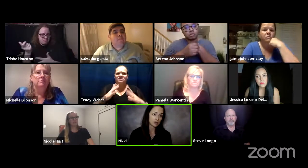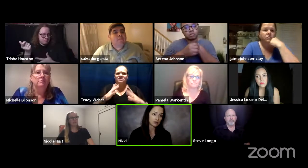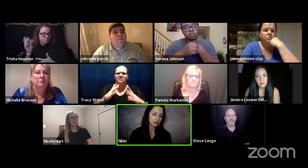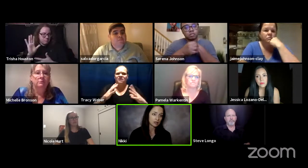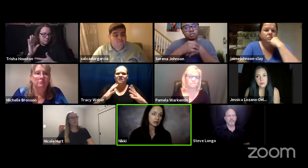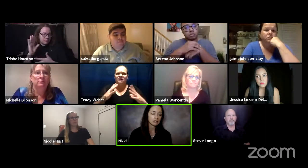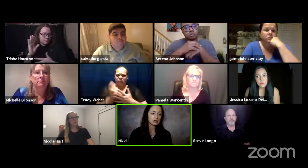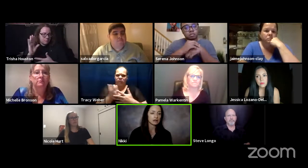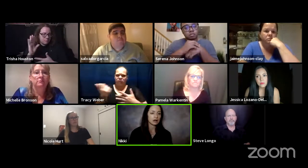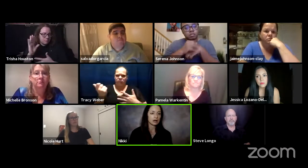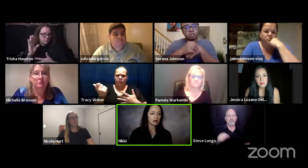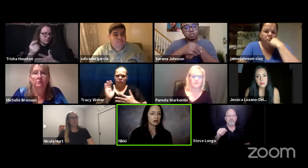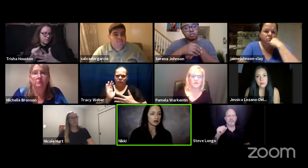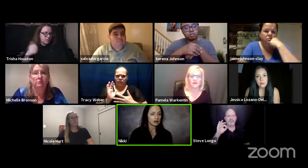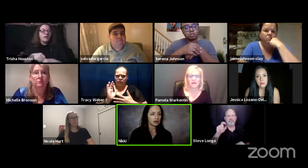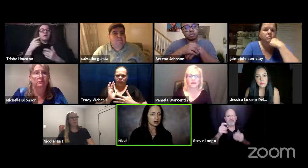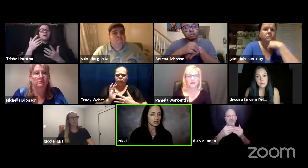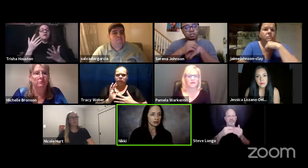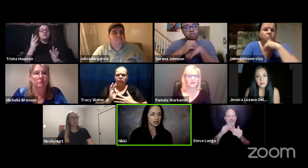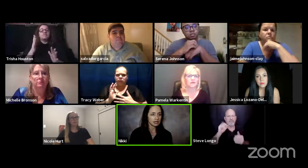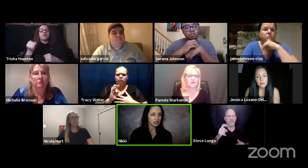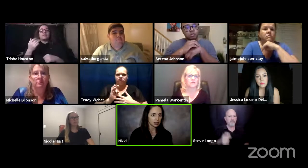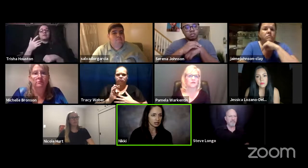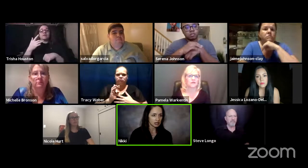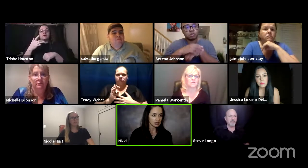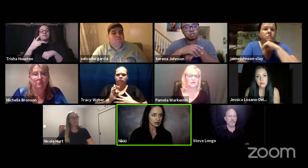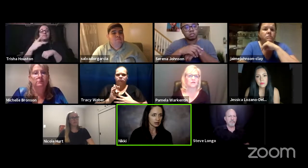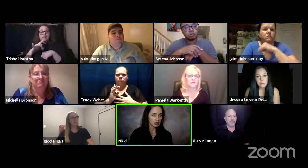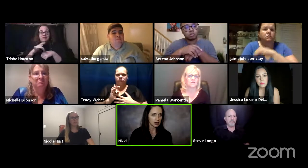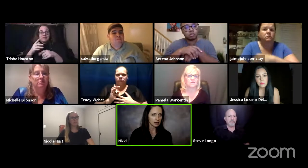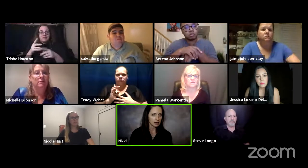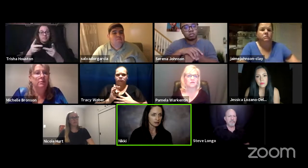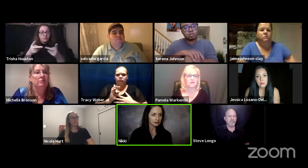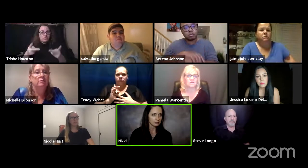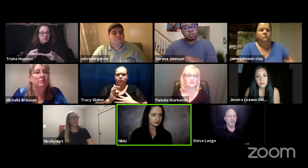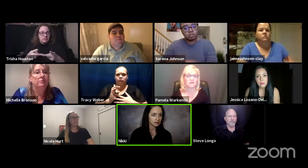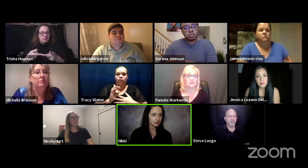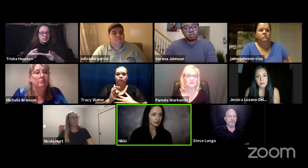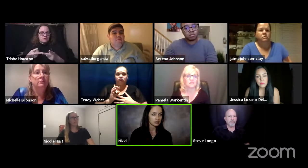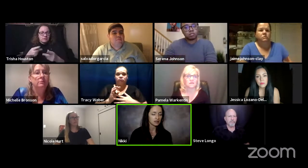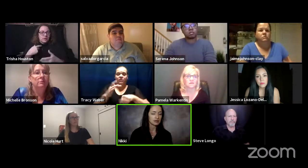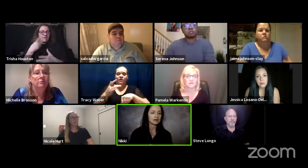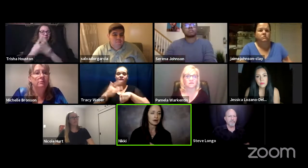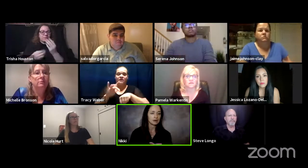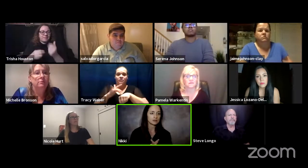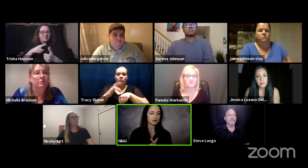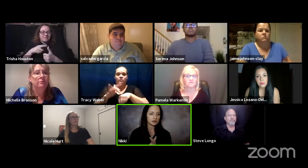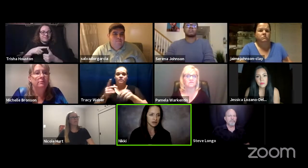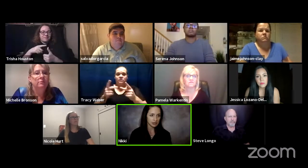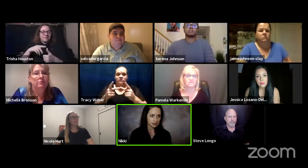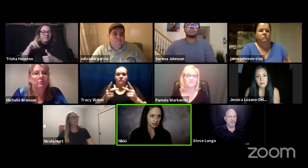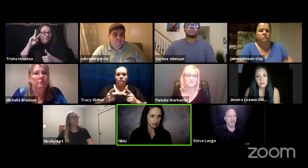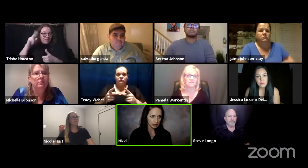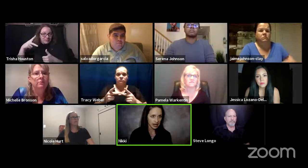better. Okay, looking back at the agenda, and talking about the vacancies that we